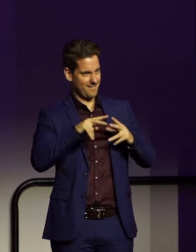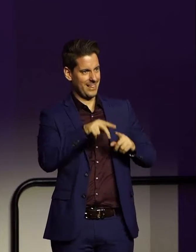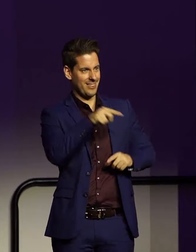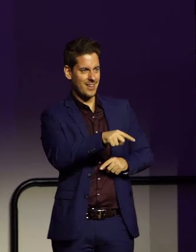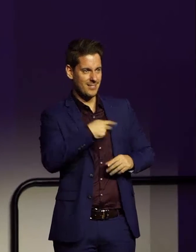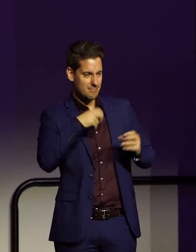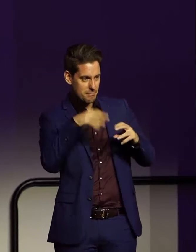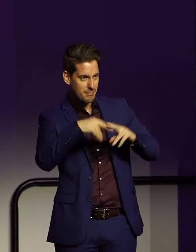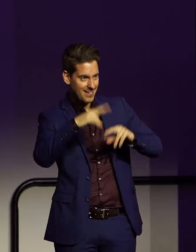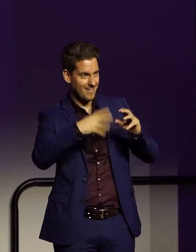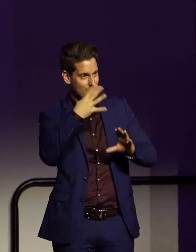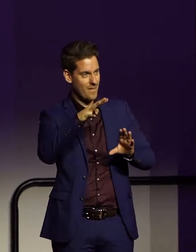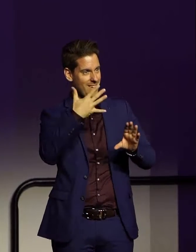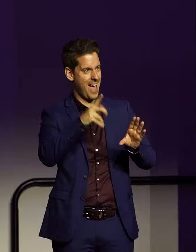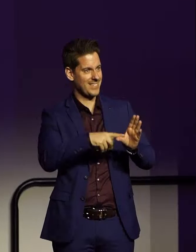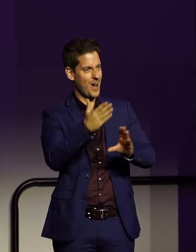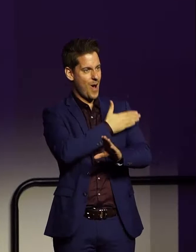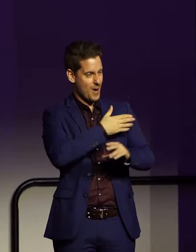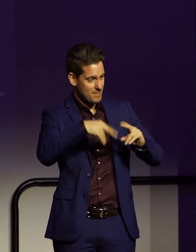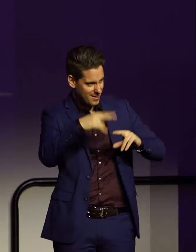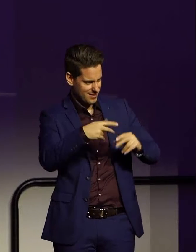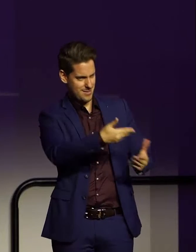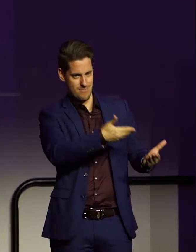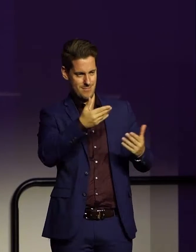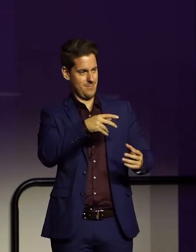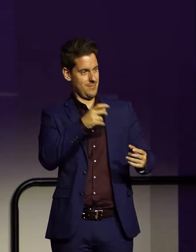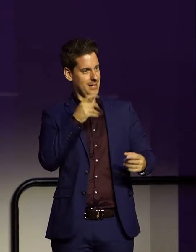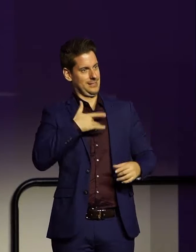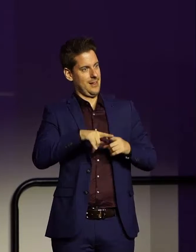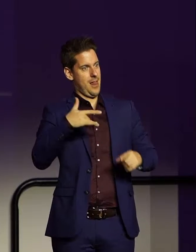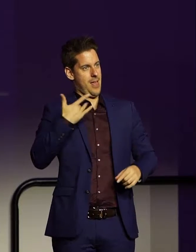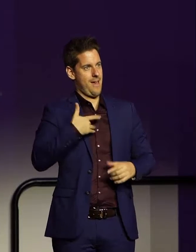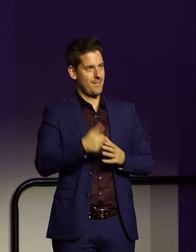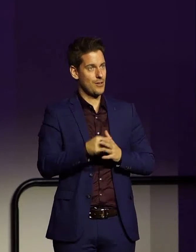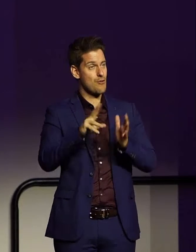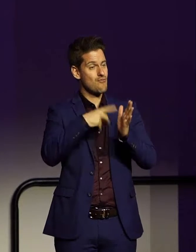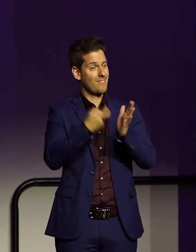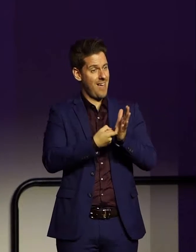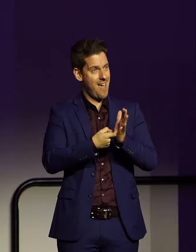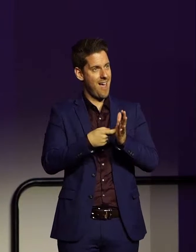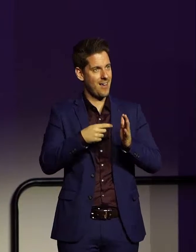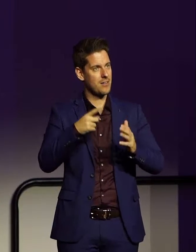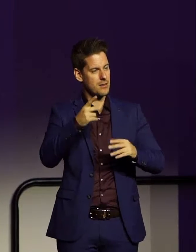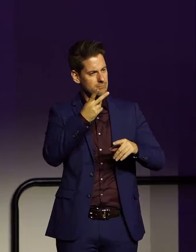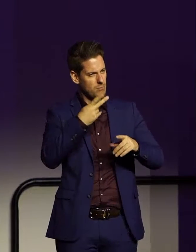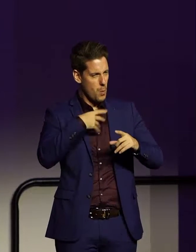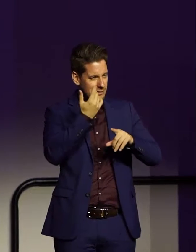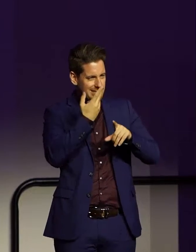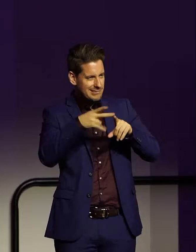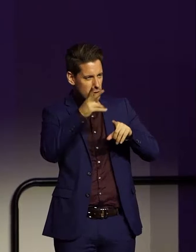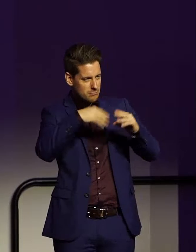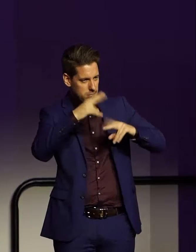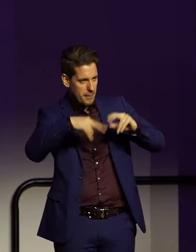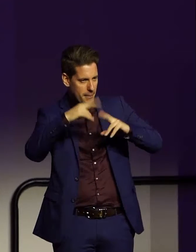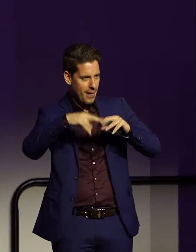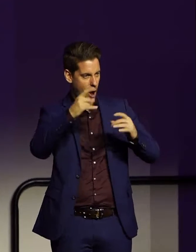assembled 45 years ago. So Trevor and some of his workmates decide to use it as a rebuild project, this